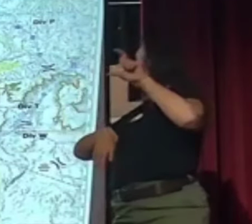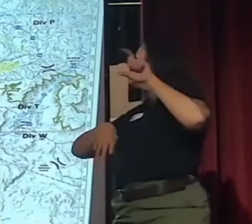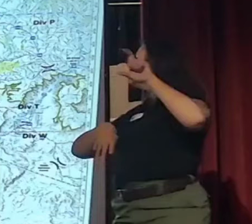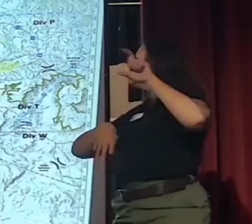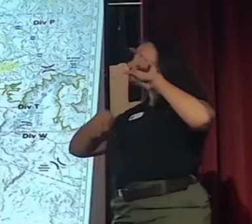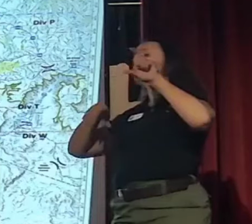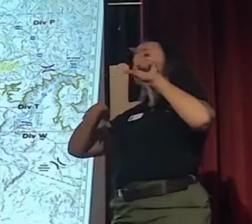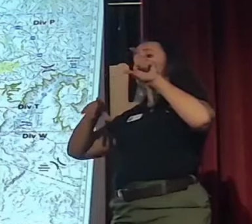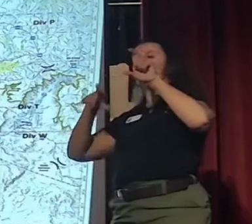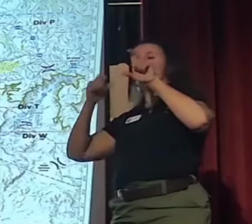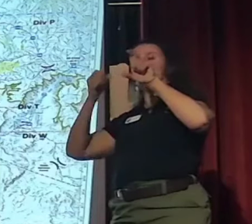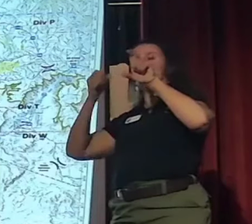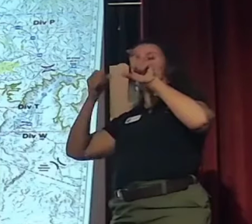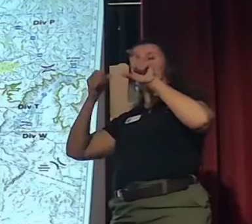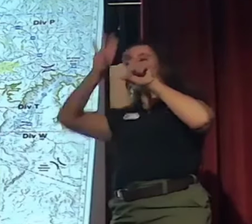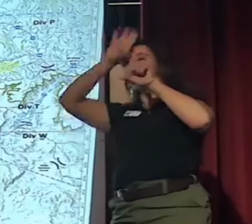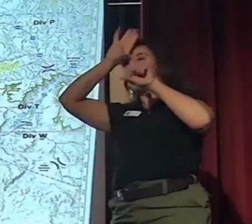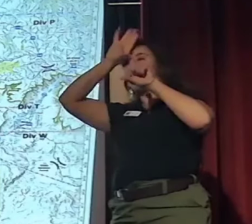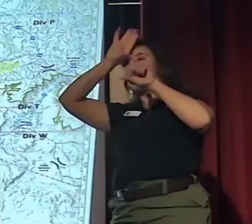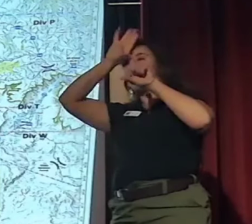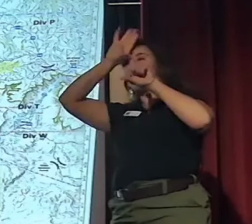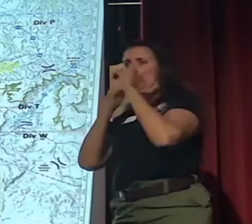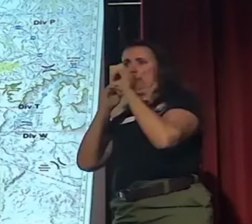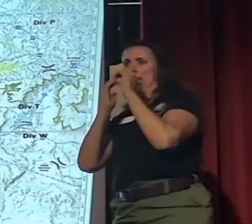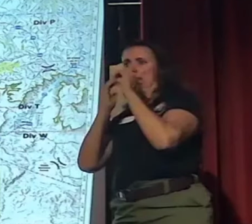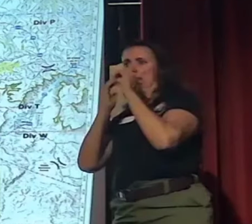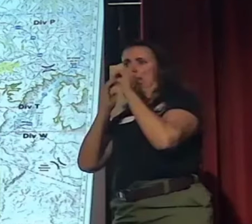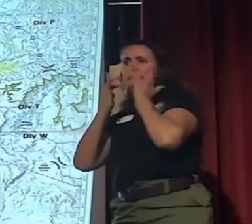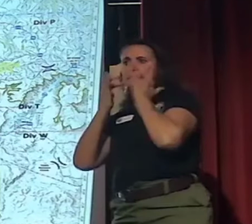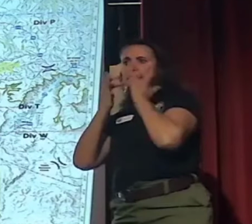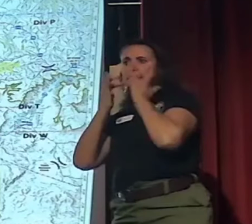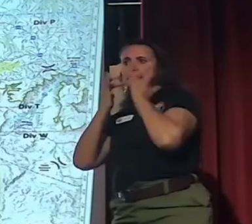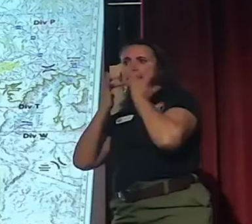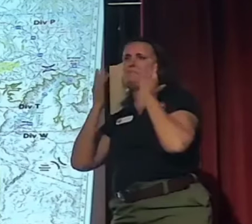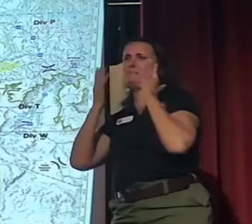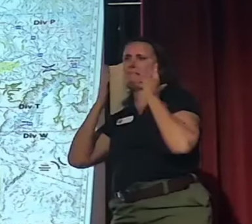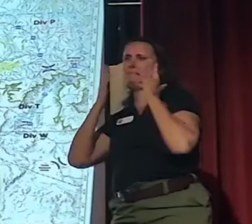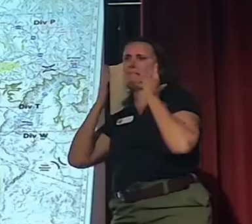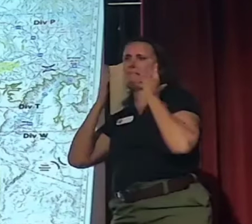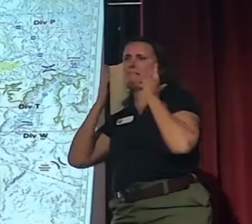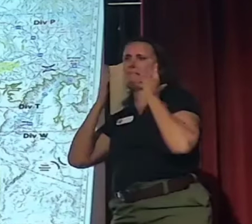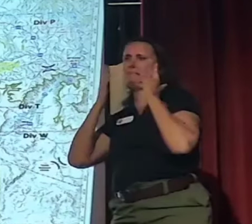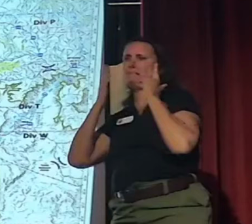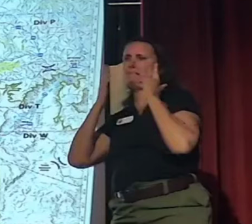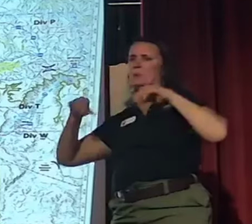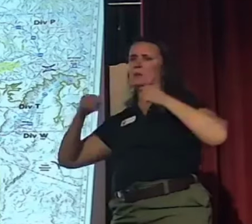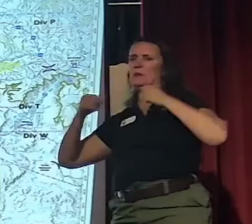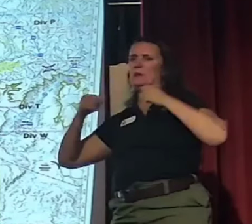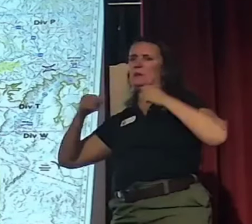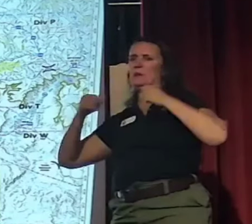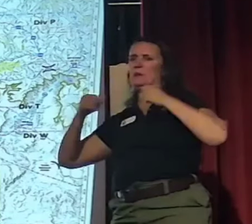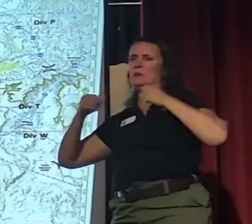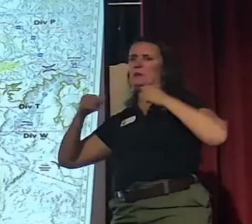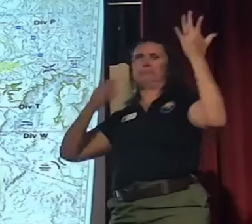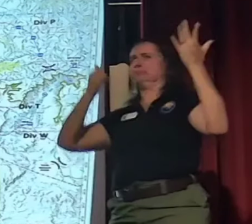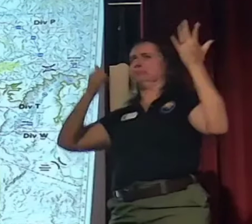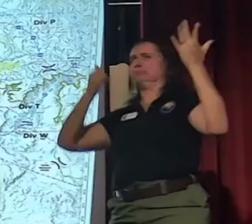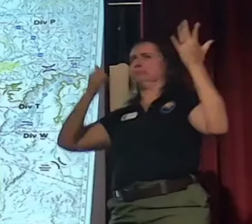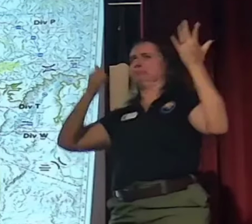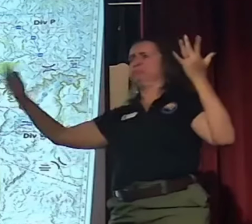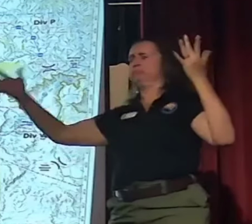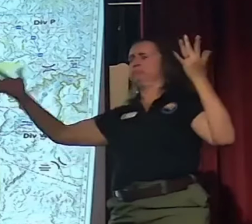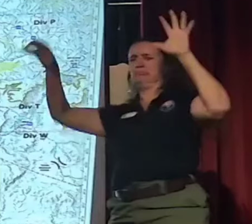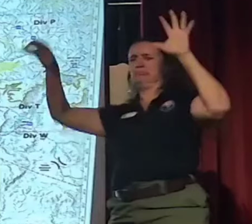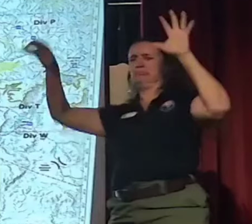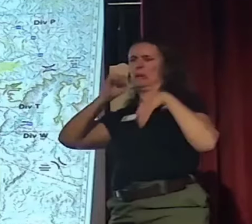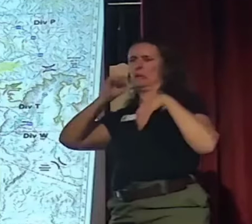Resources are limited. We're sharing resources with other fires. We all know about the fire activity in the state of Arizona, and so we need to work at sharing those. With that